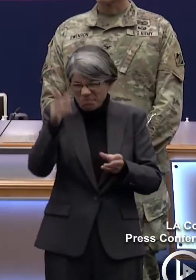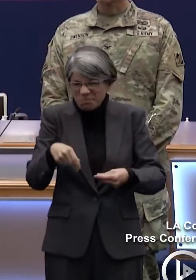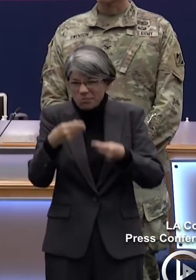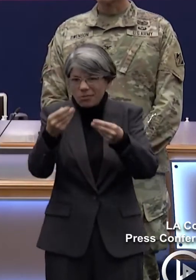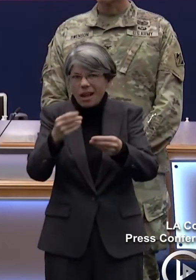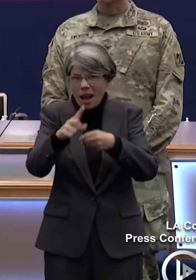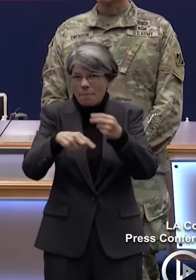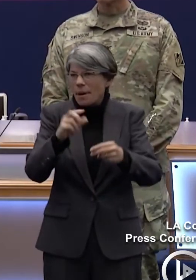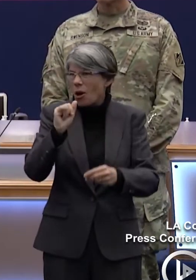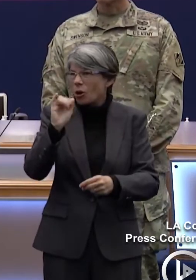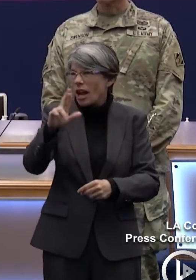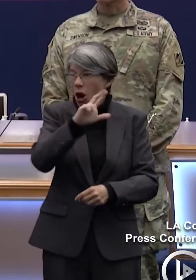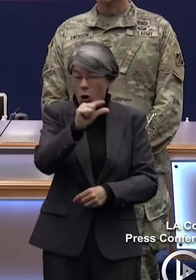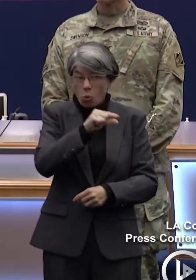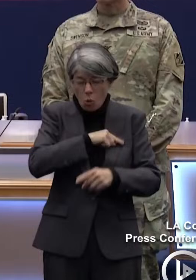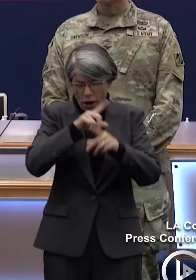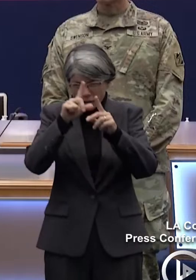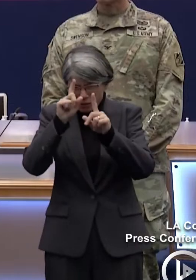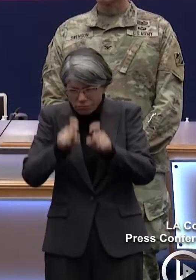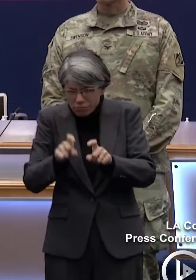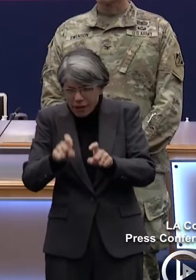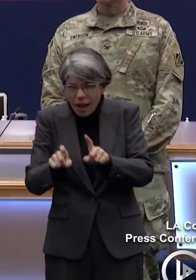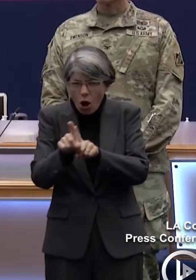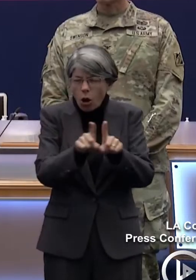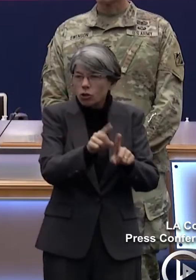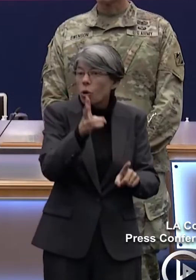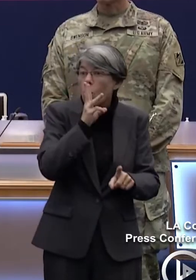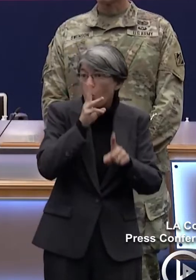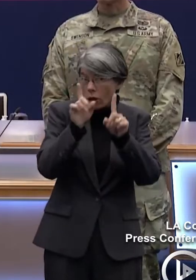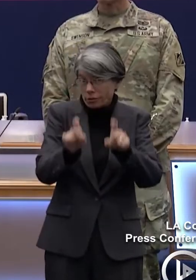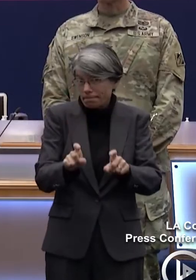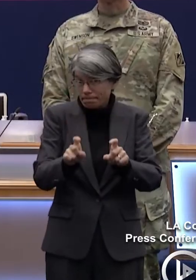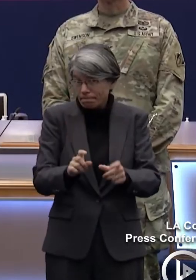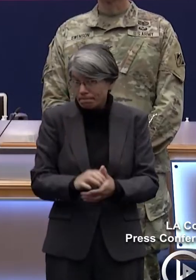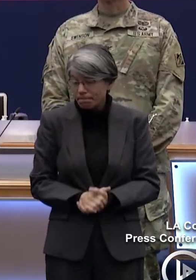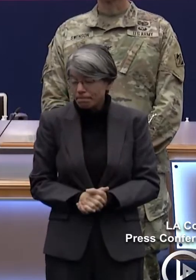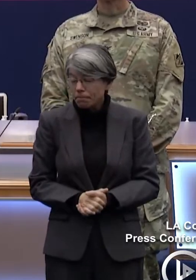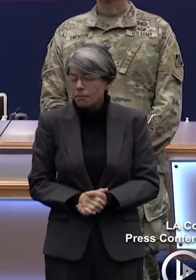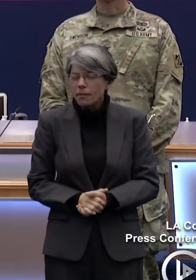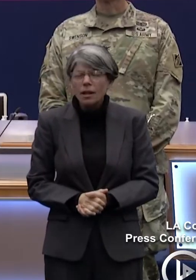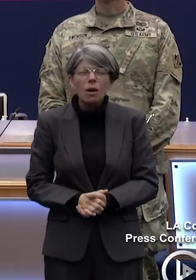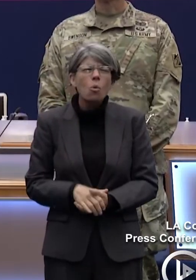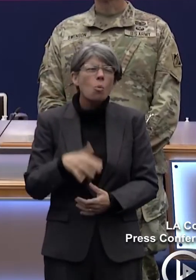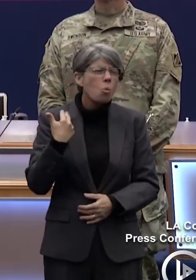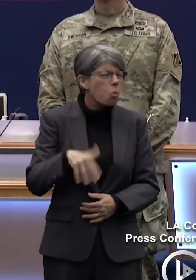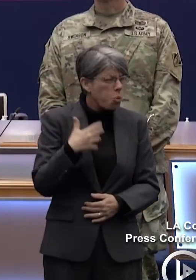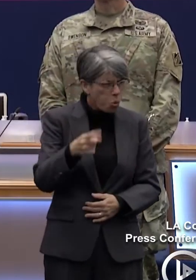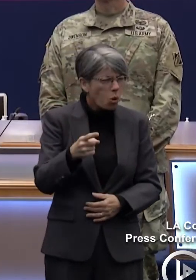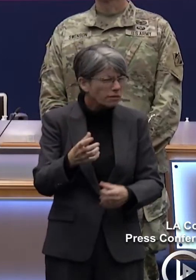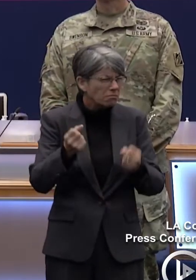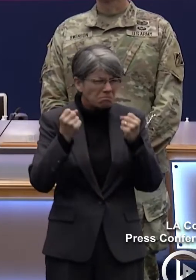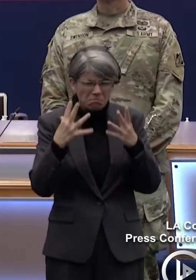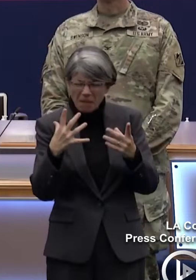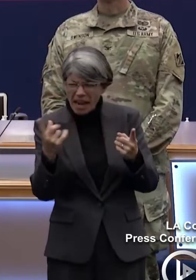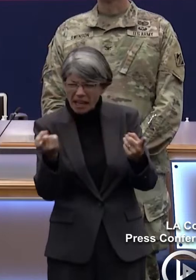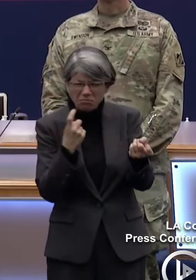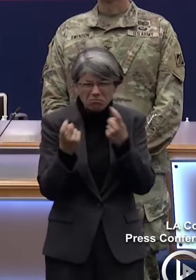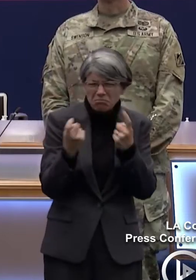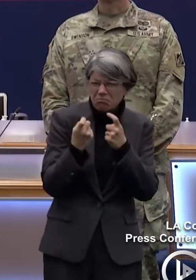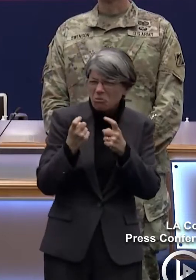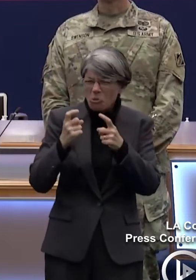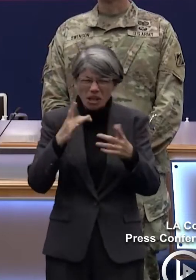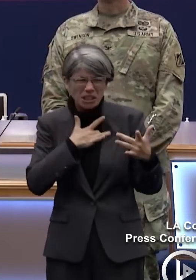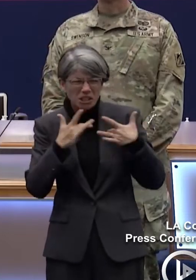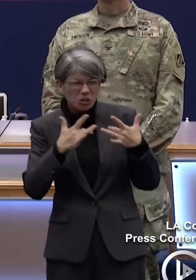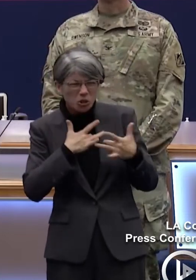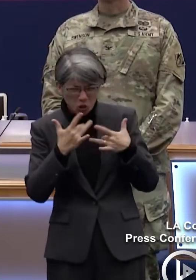results on air quality sampling and on the water sampling. We know that there have been a lot of questions and concerns about soil